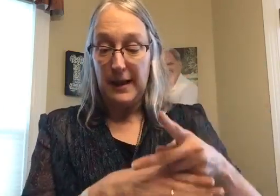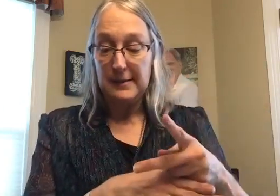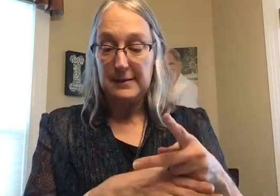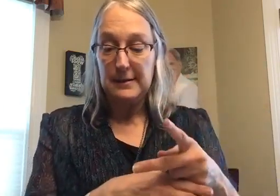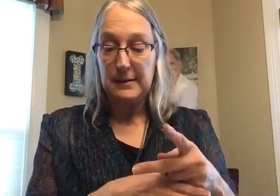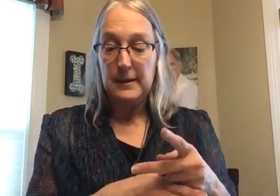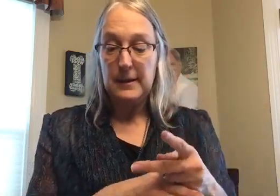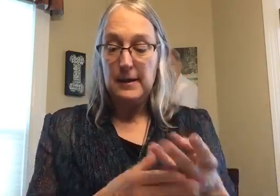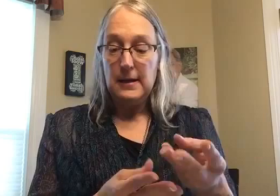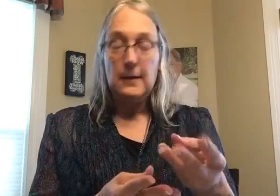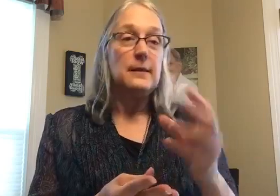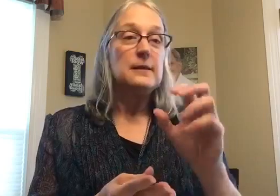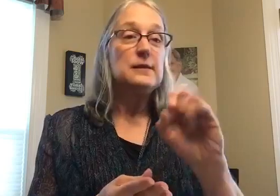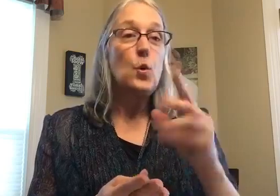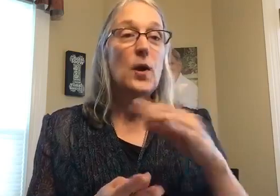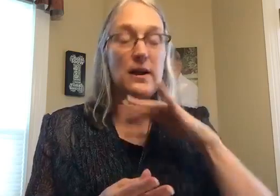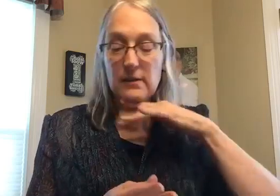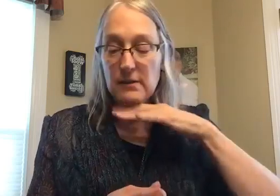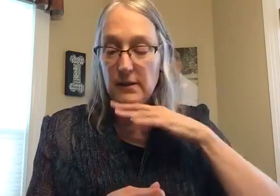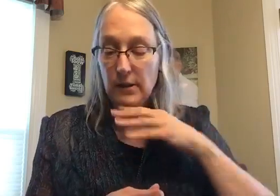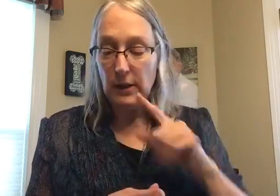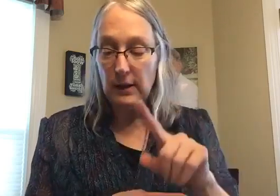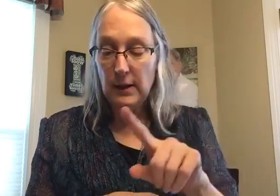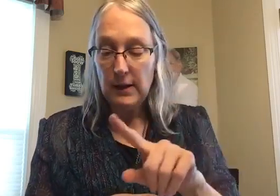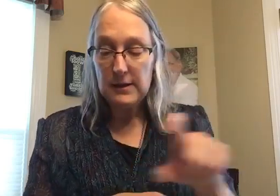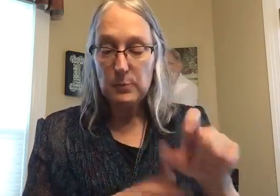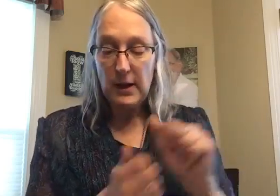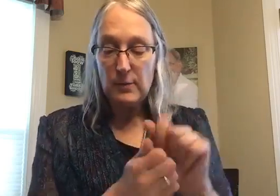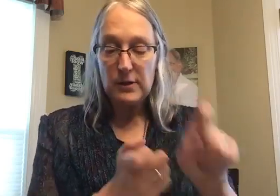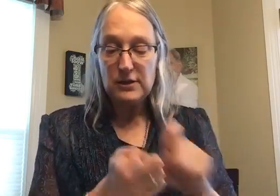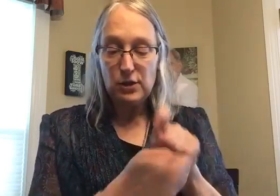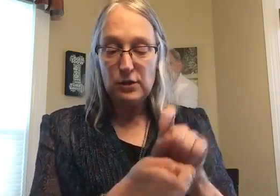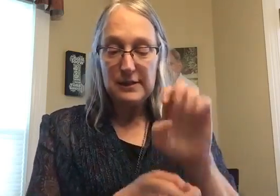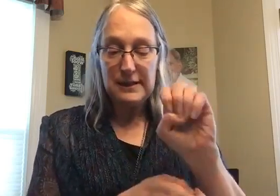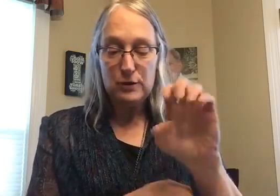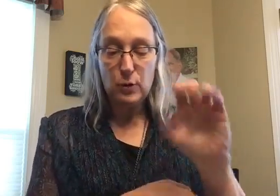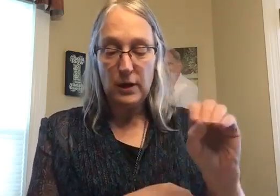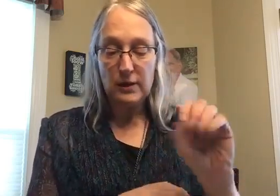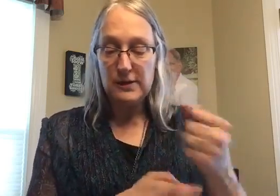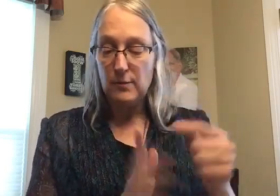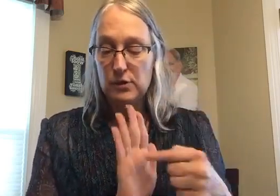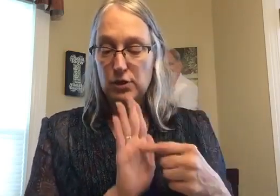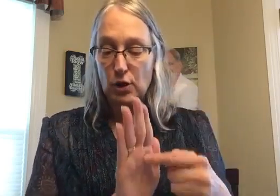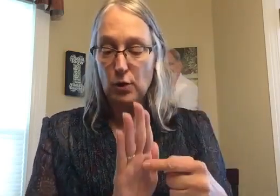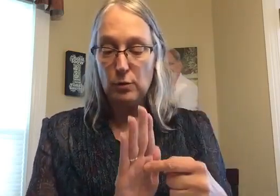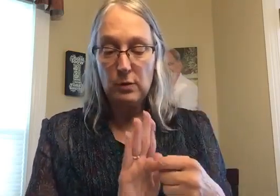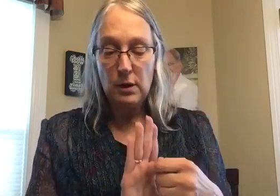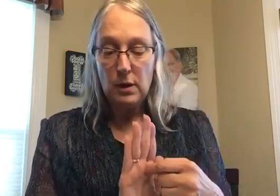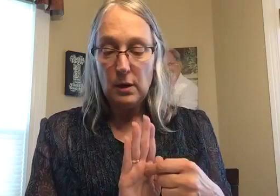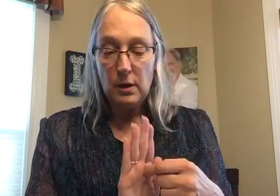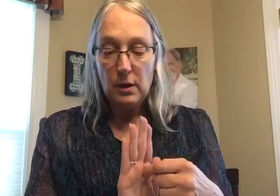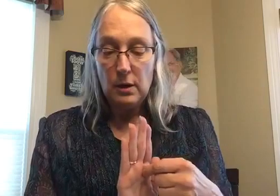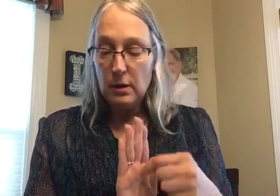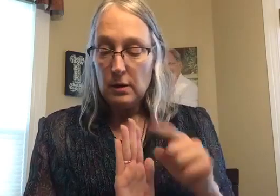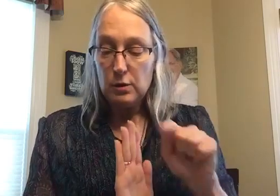plants. The soil sprayed with certain essential oils have been shown